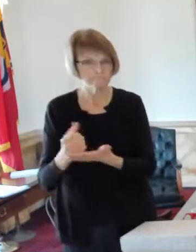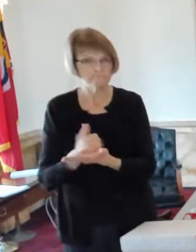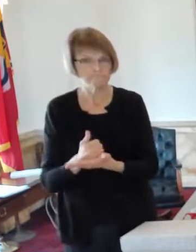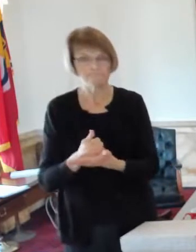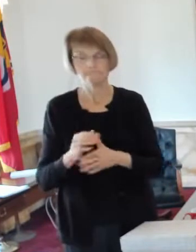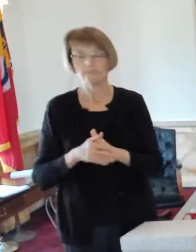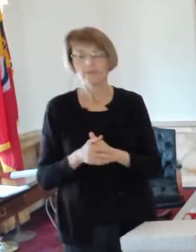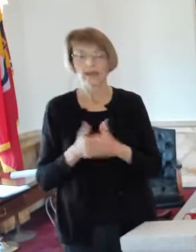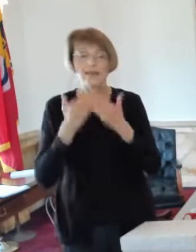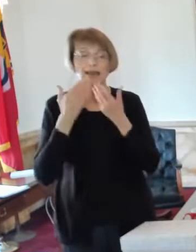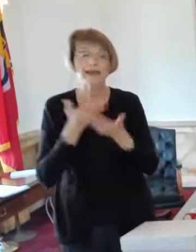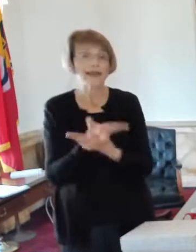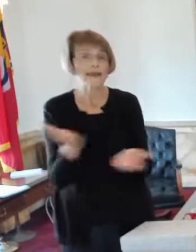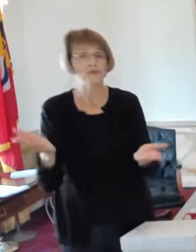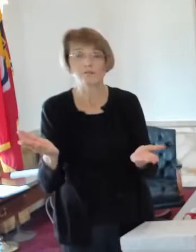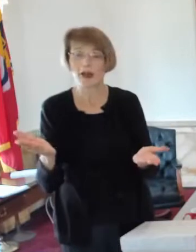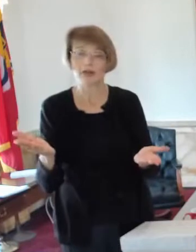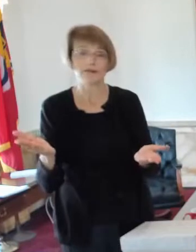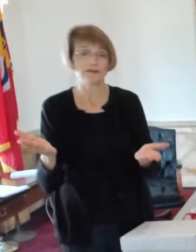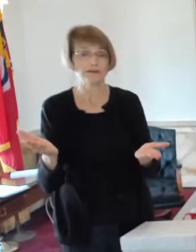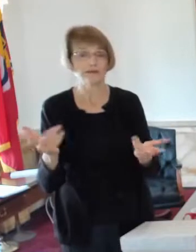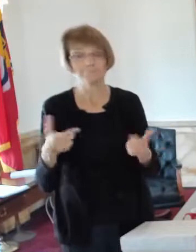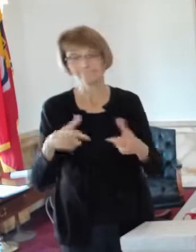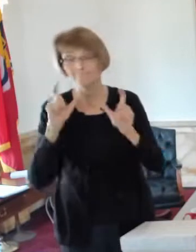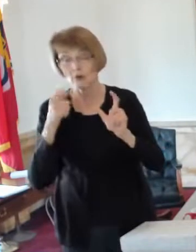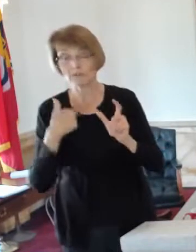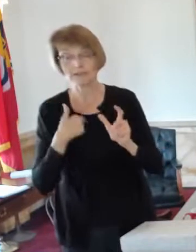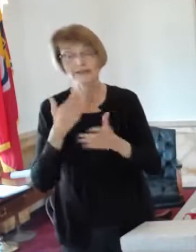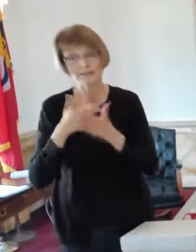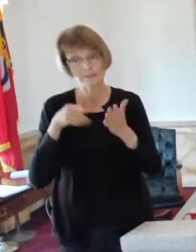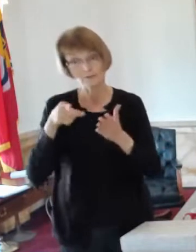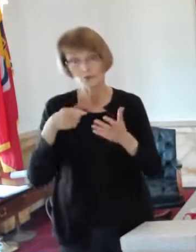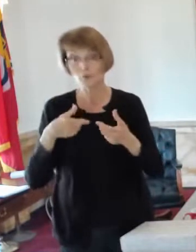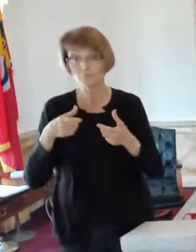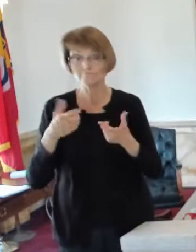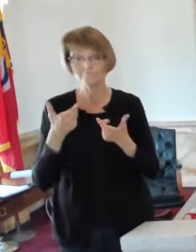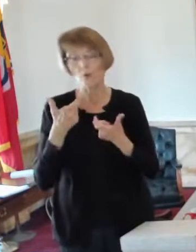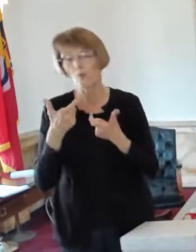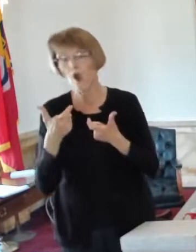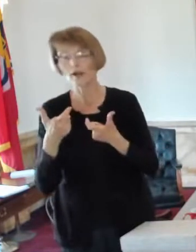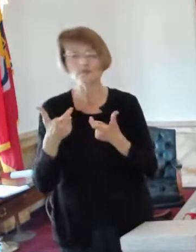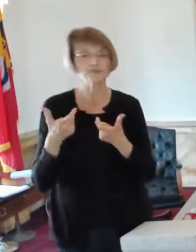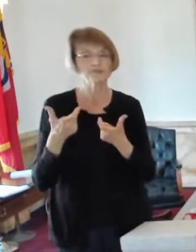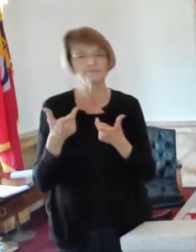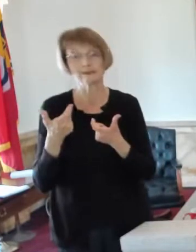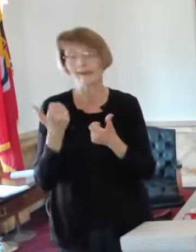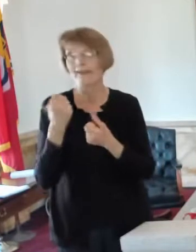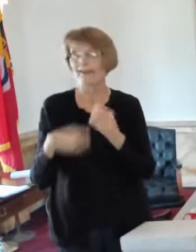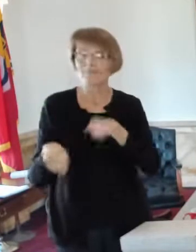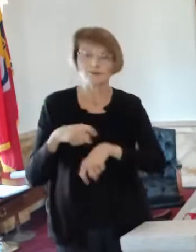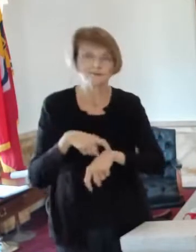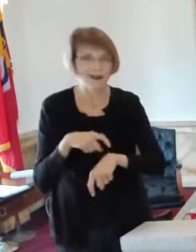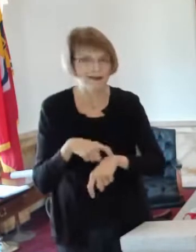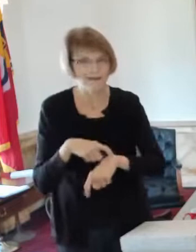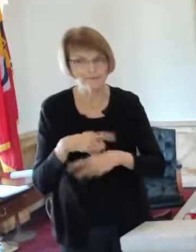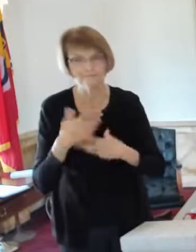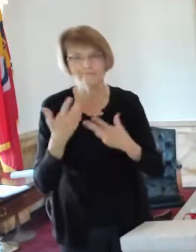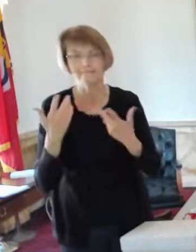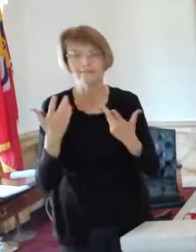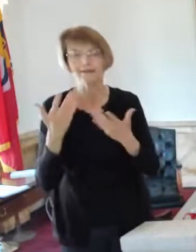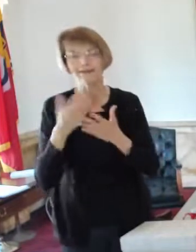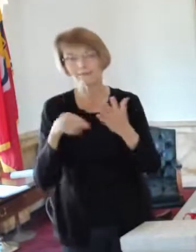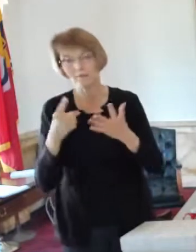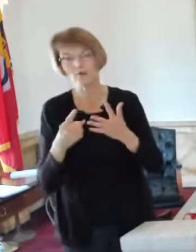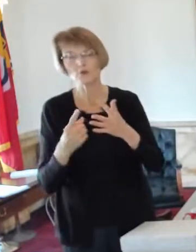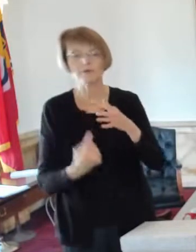thank everybody for being with me. Some of you watch every episode, I'll call it, and some of you just